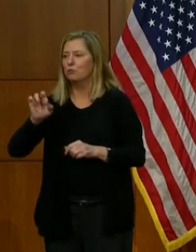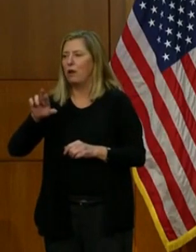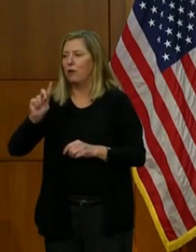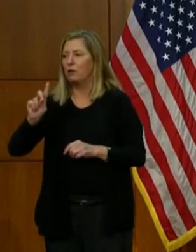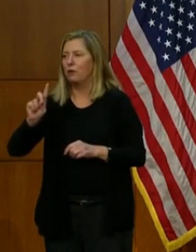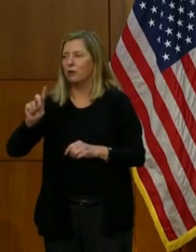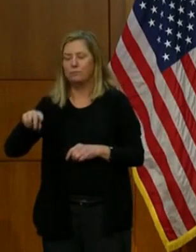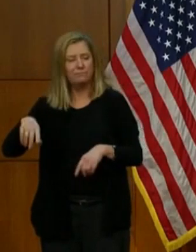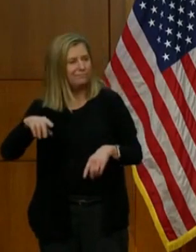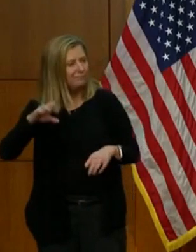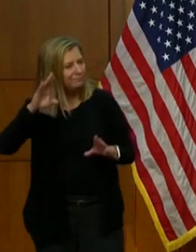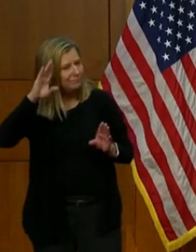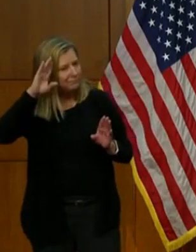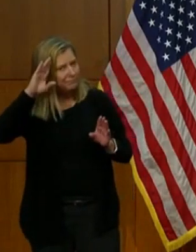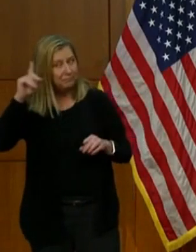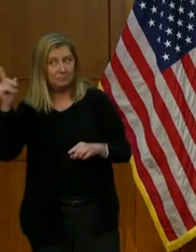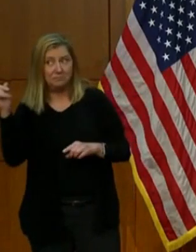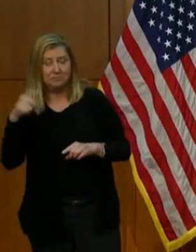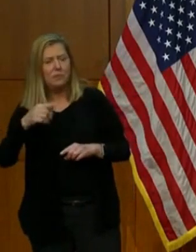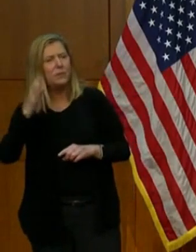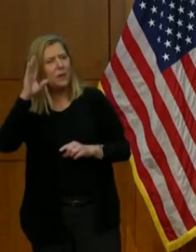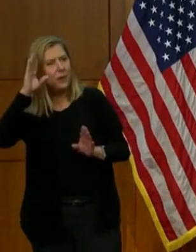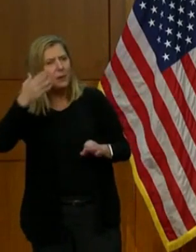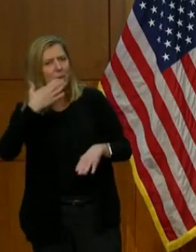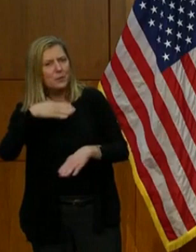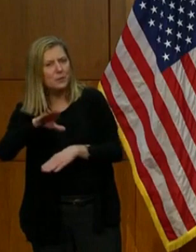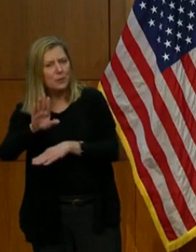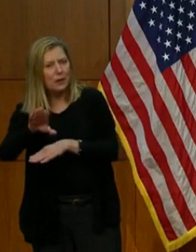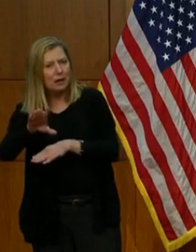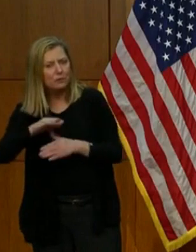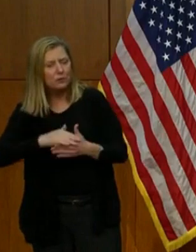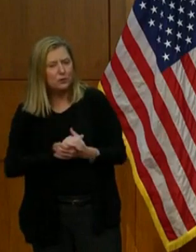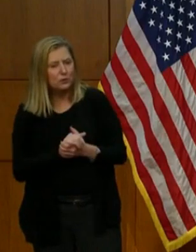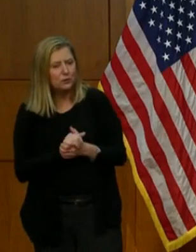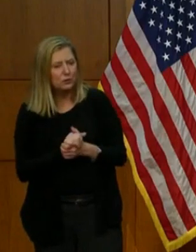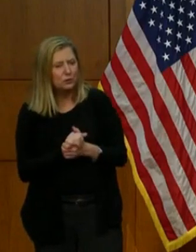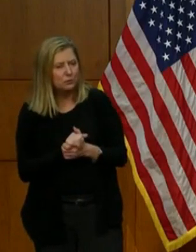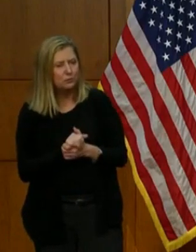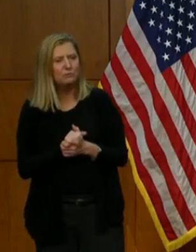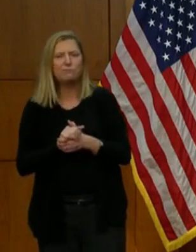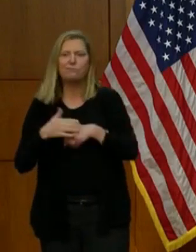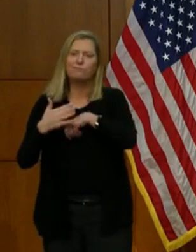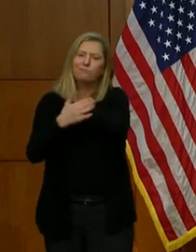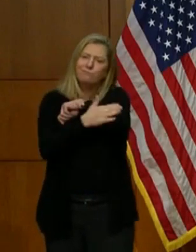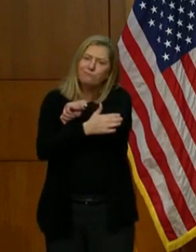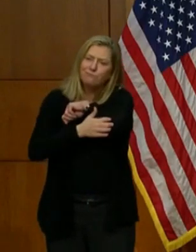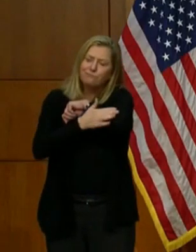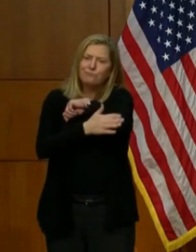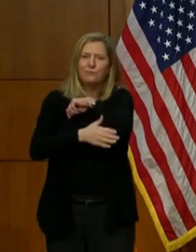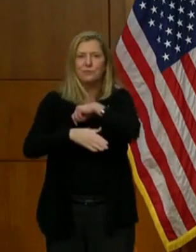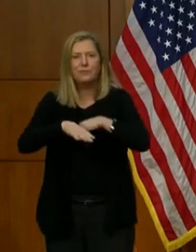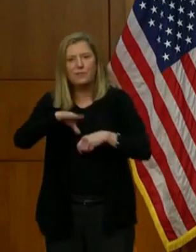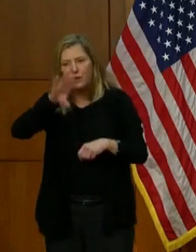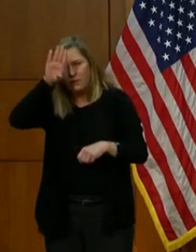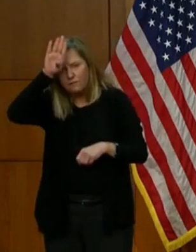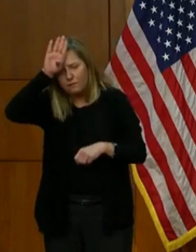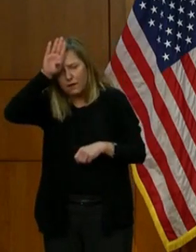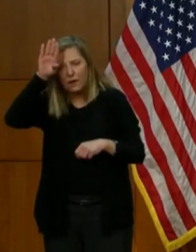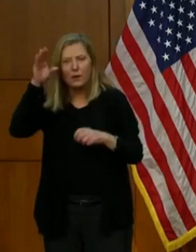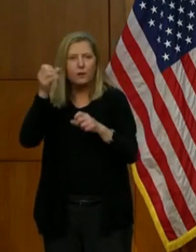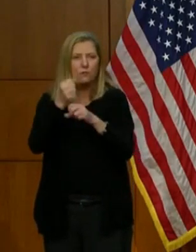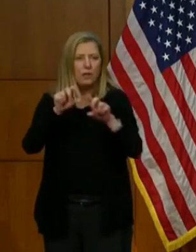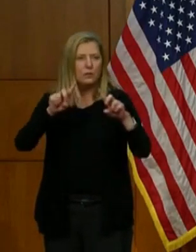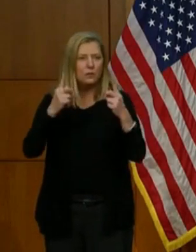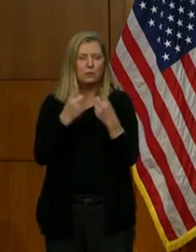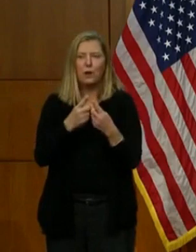Hey, good afternoon. So rural fire and rescue departments like in Rockland County had to fill in gaps, such as for